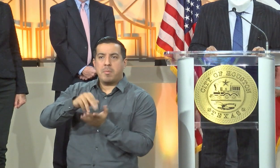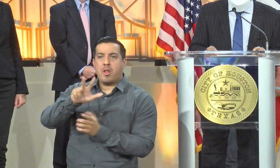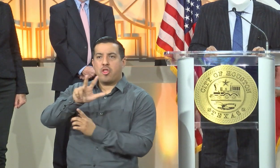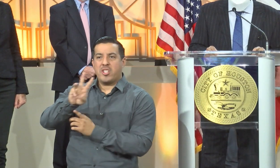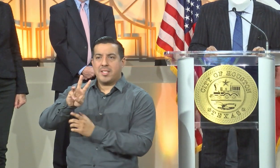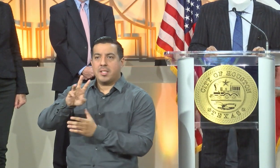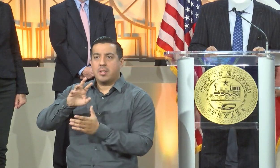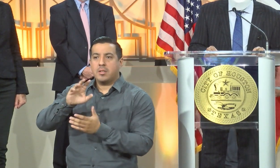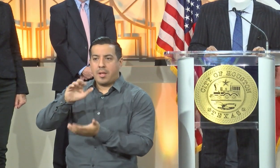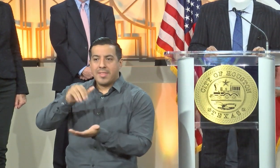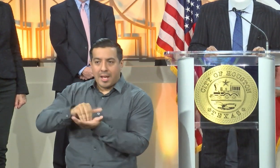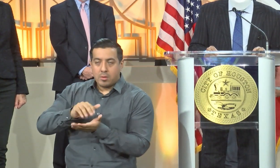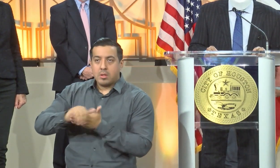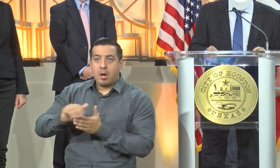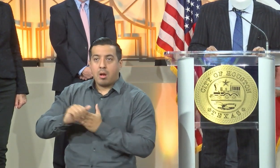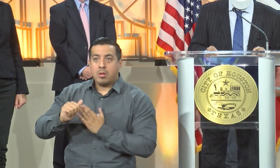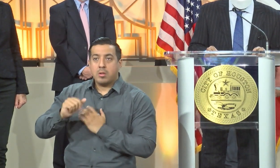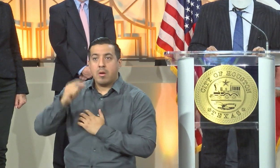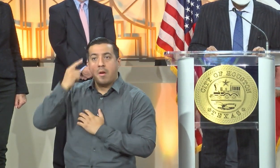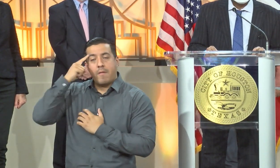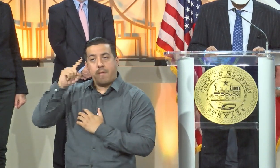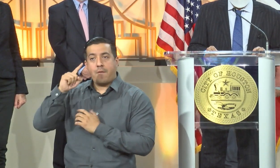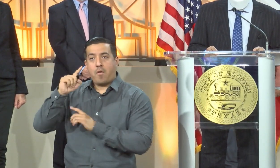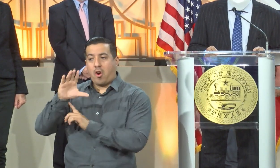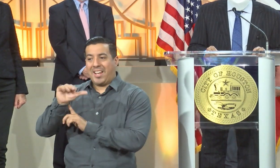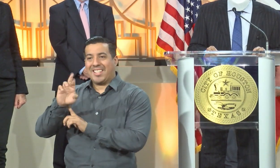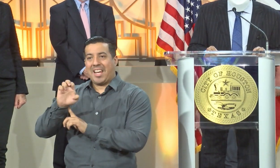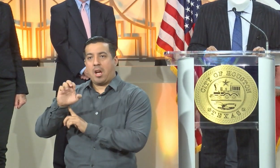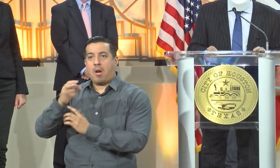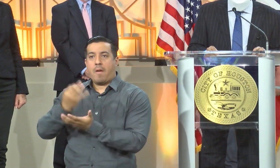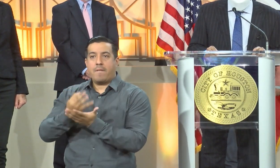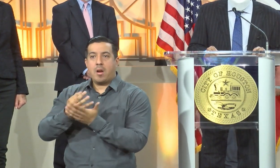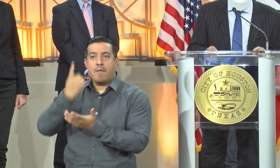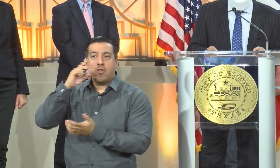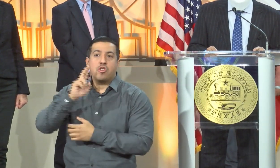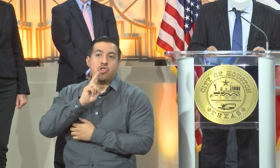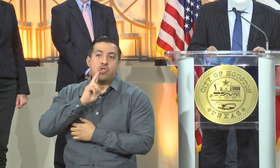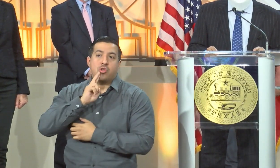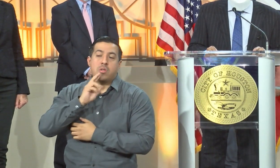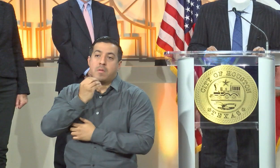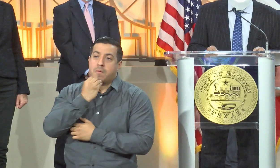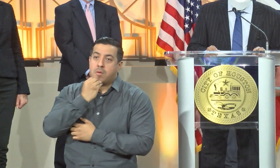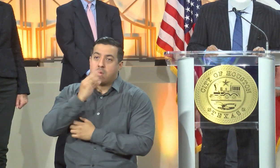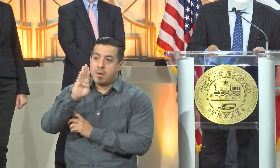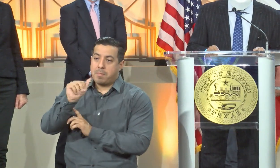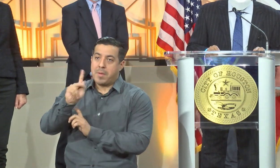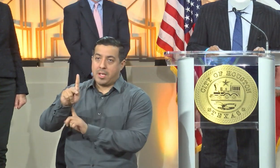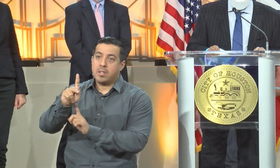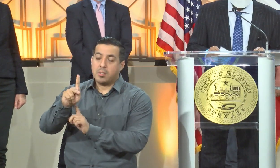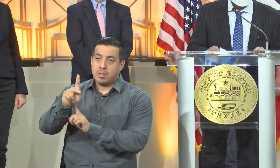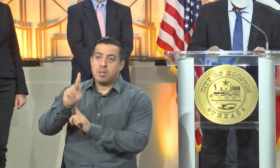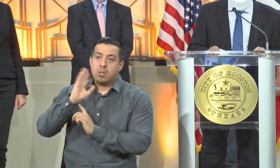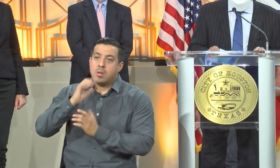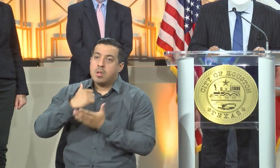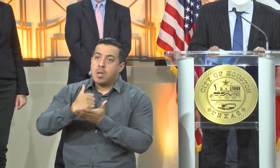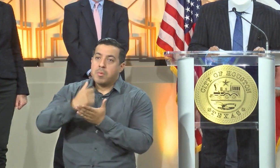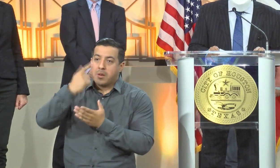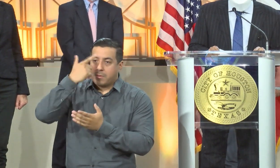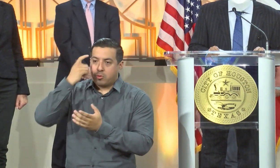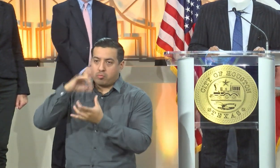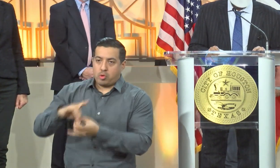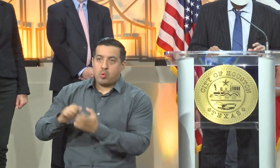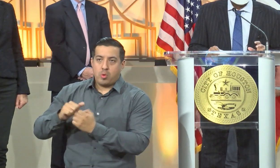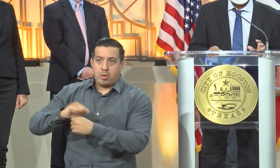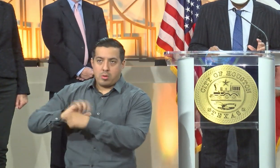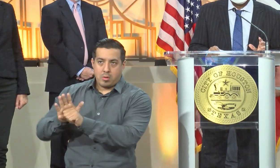$2,036,000 in CARES Act funding for the Houston Food Bank to meet the demand for food assistance due to